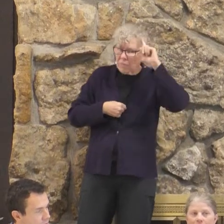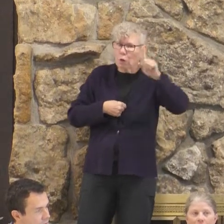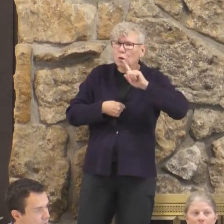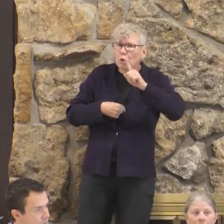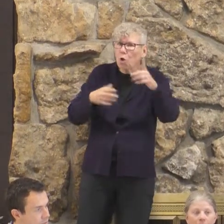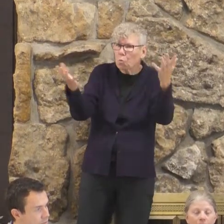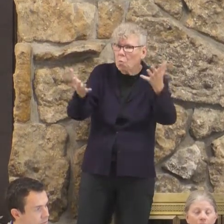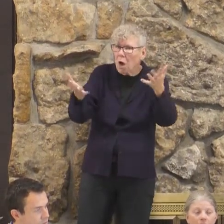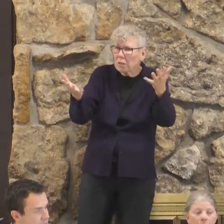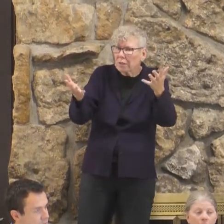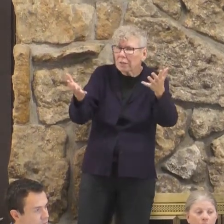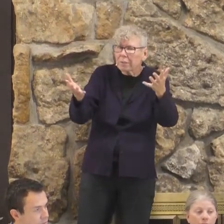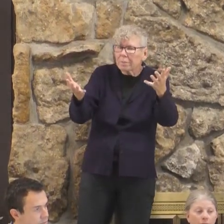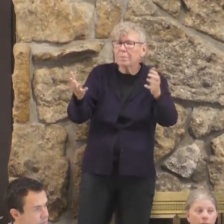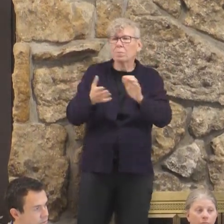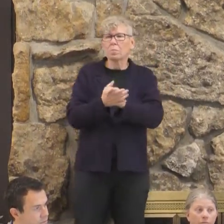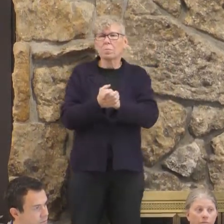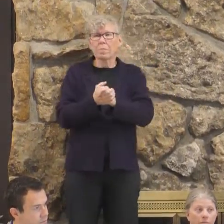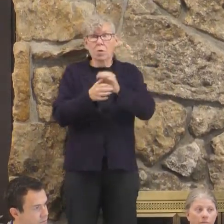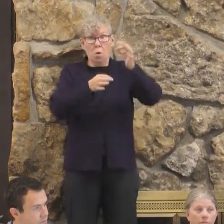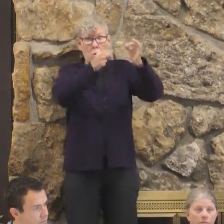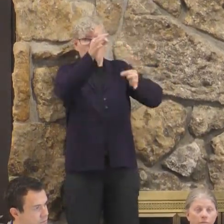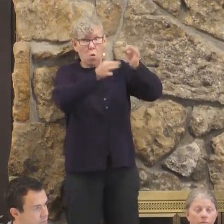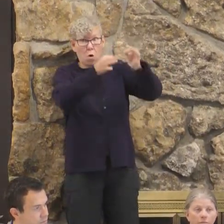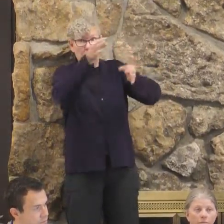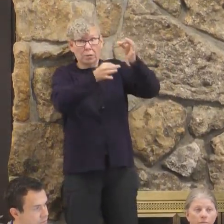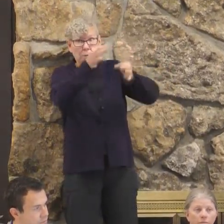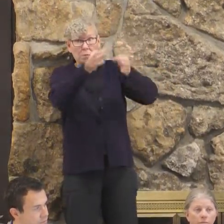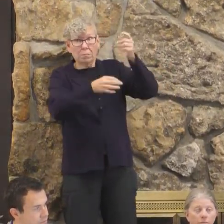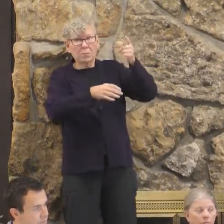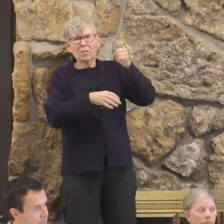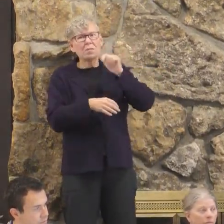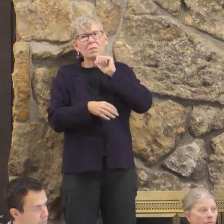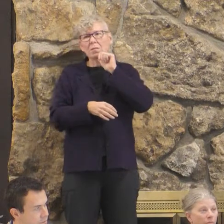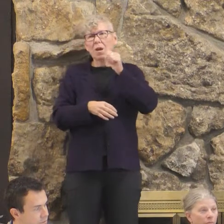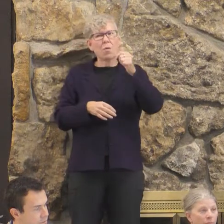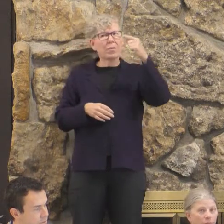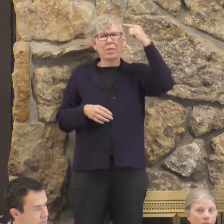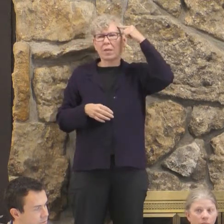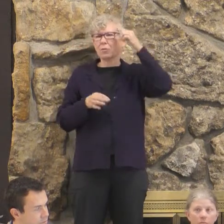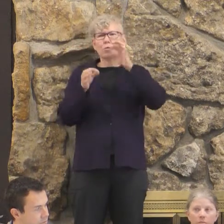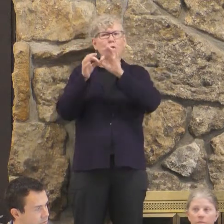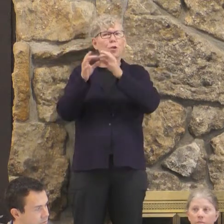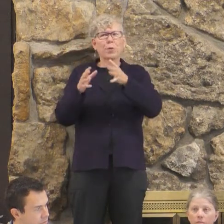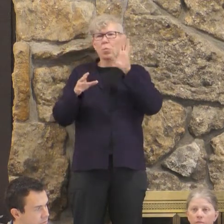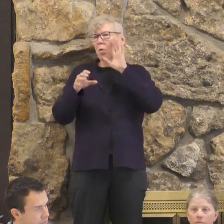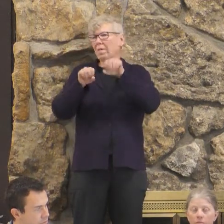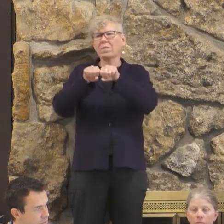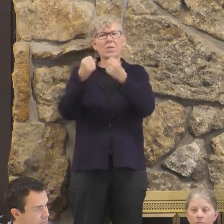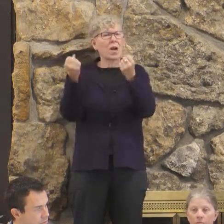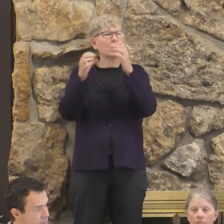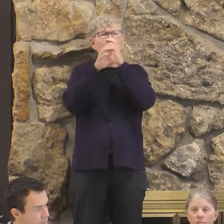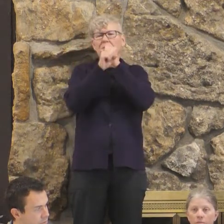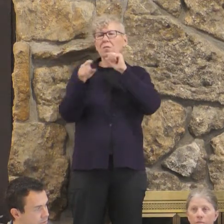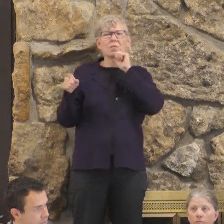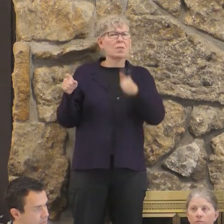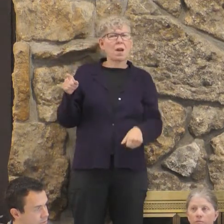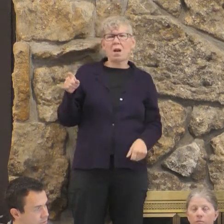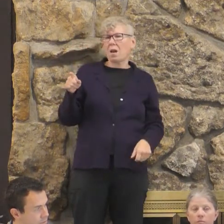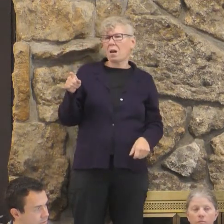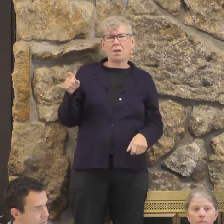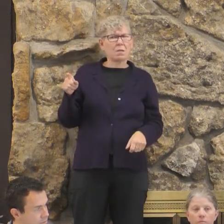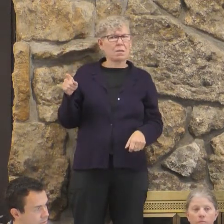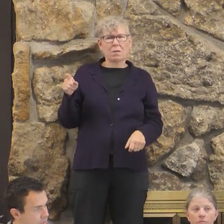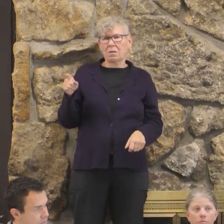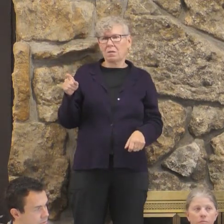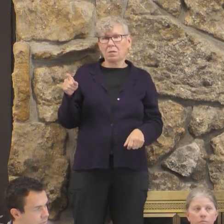view interpreters as not violating attorney-client privilege. So I can only imagine if attorney-client privilege, which is an extremely high bar,